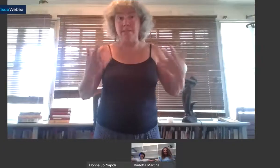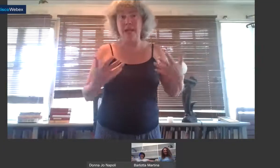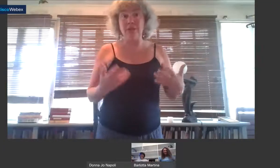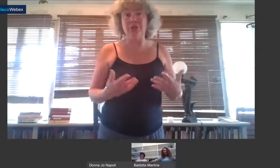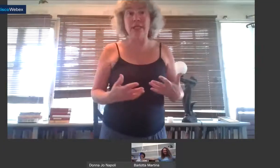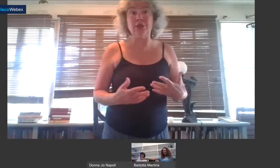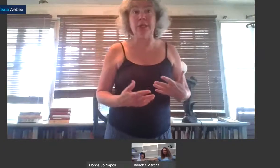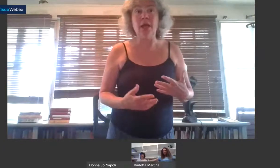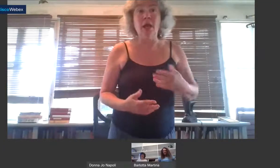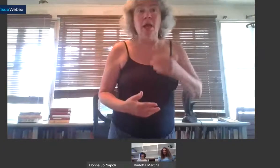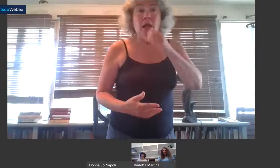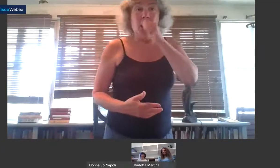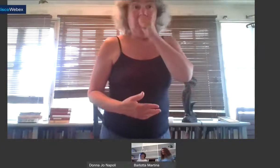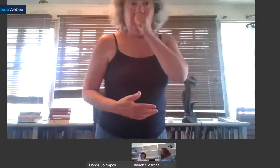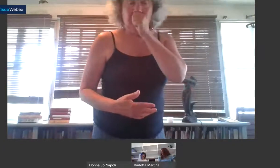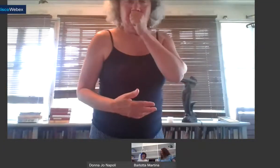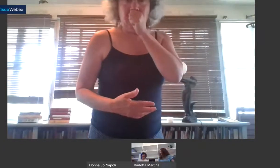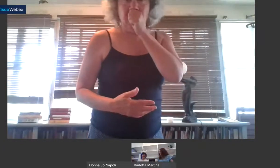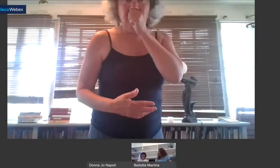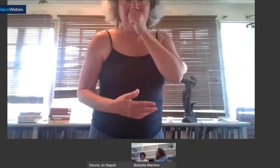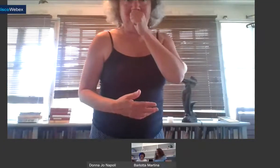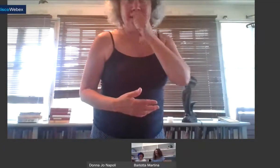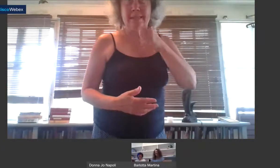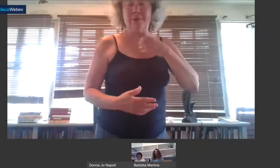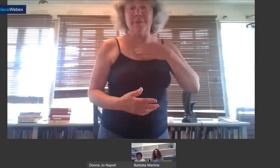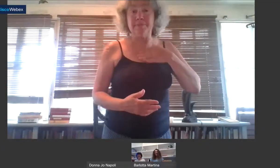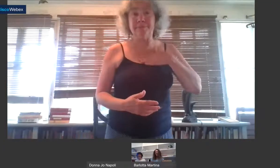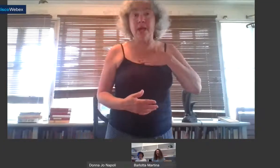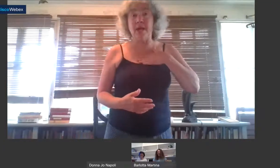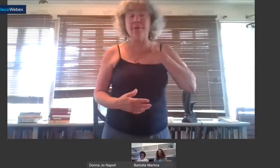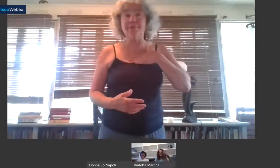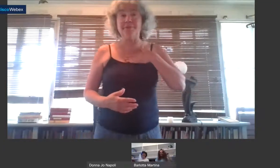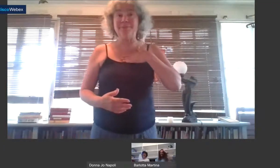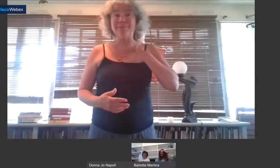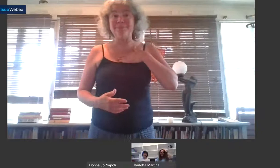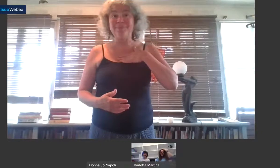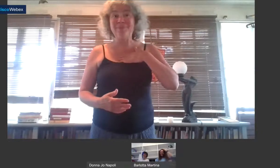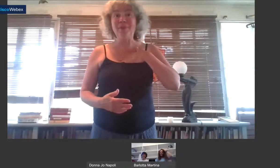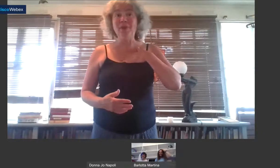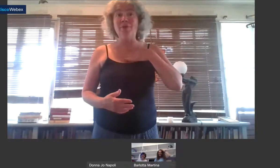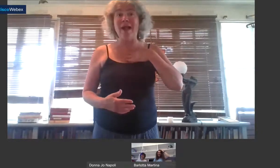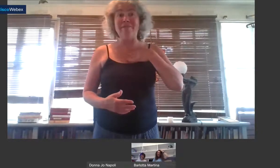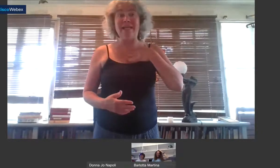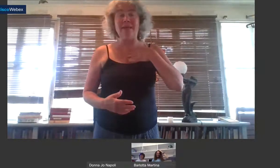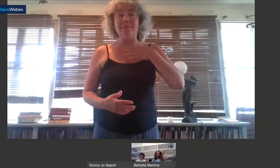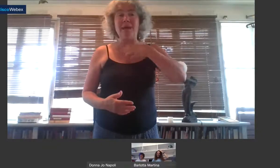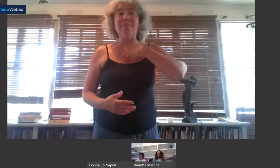not changing my center of gravity,